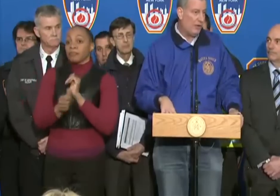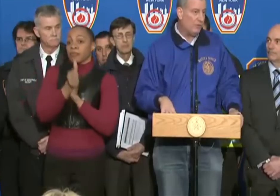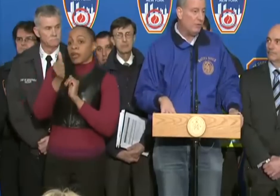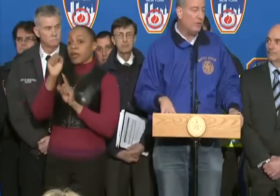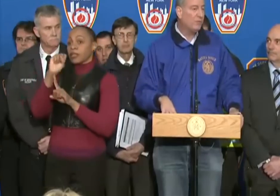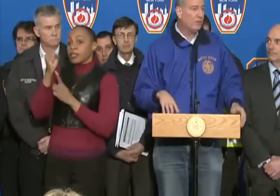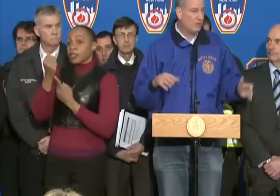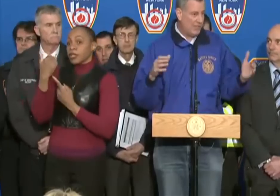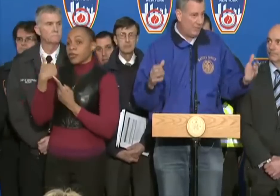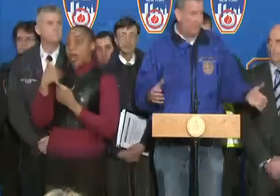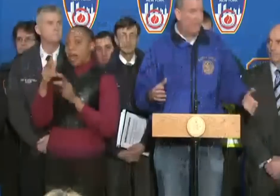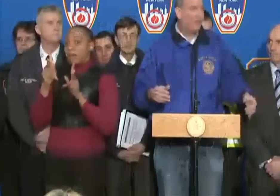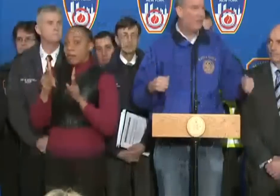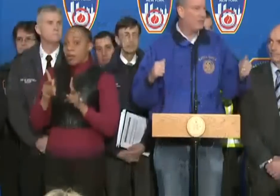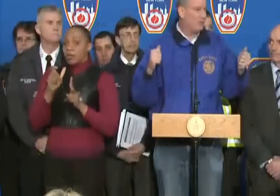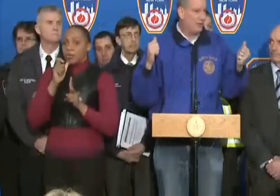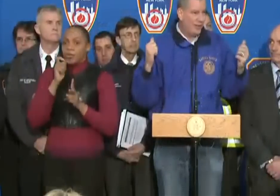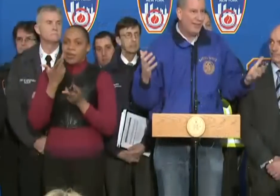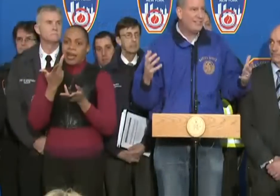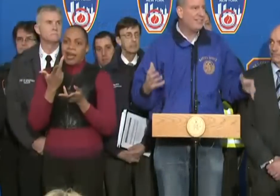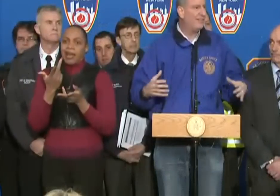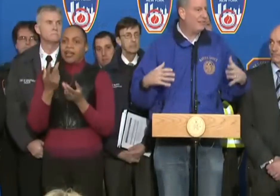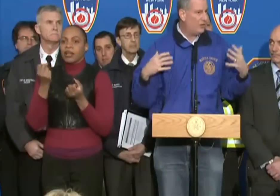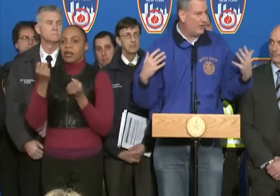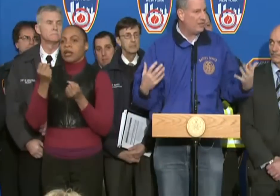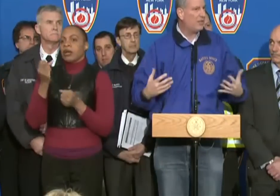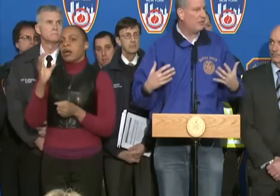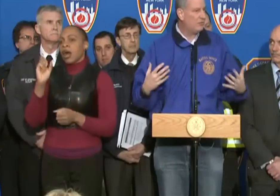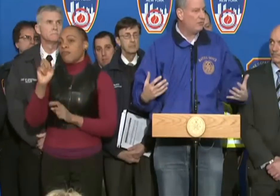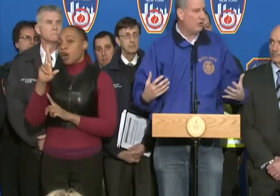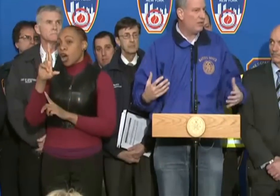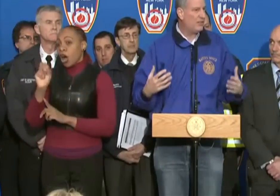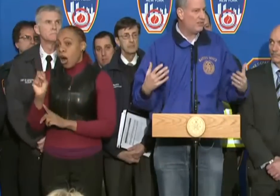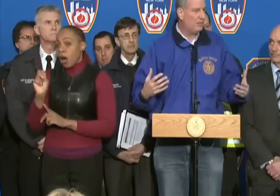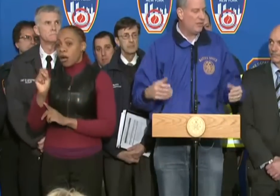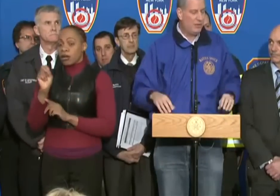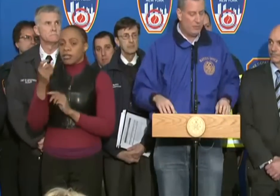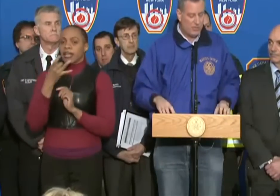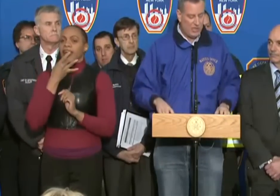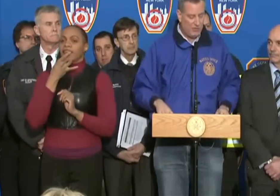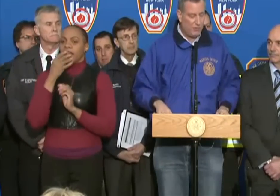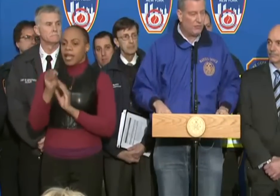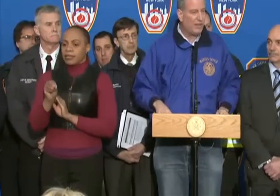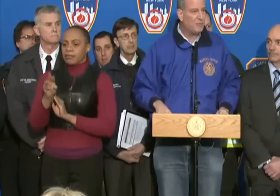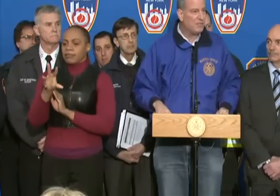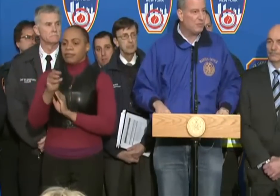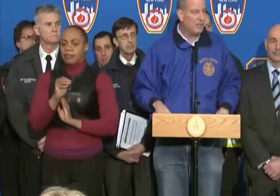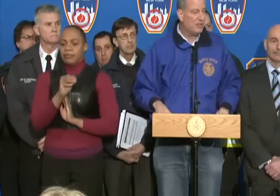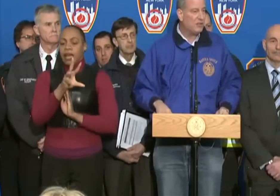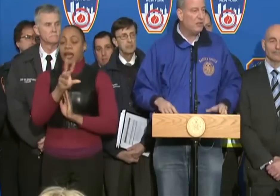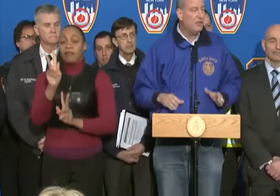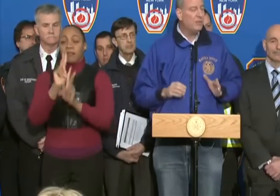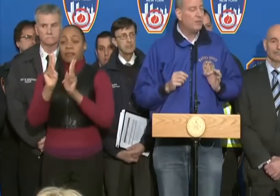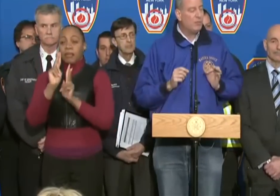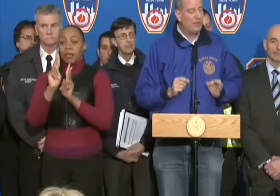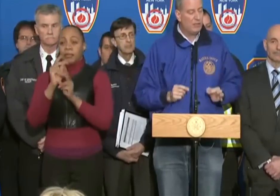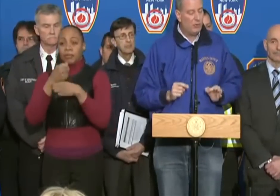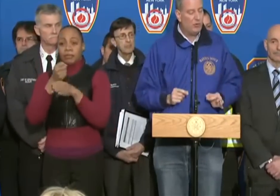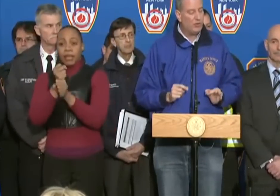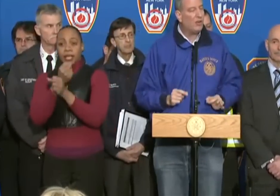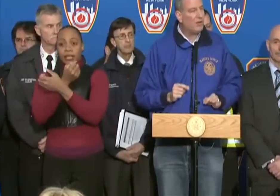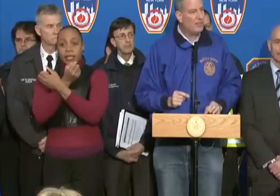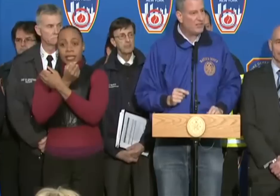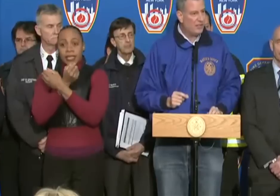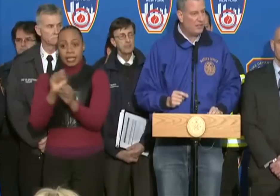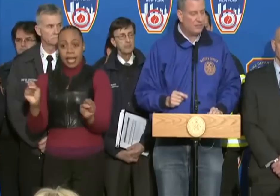on the ground, for example, vehicles with lights and things that can draw attention to make people safer and provide them some protection. But I think the